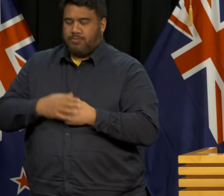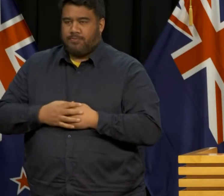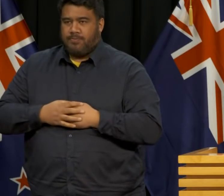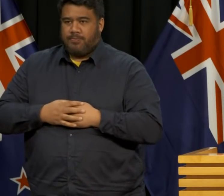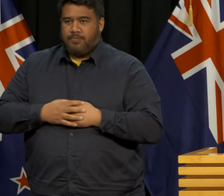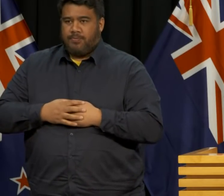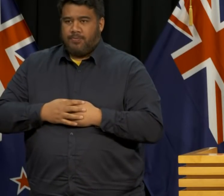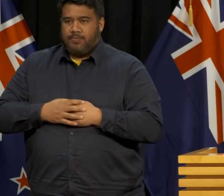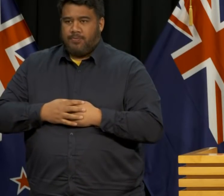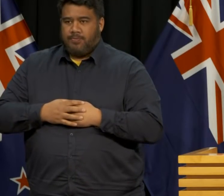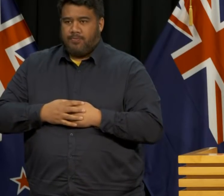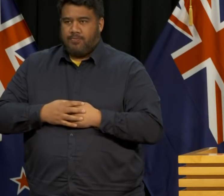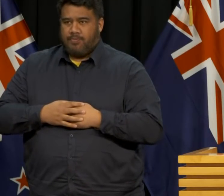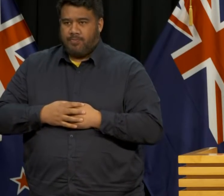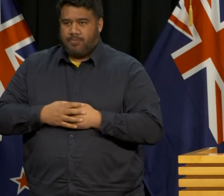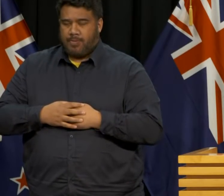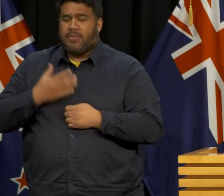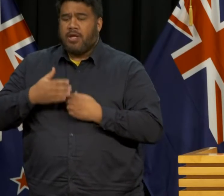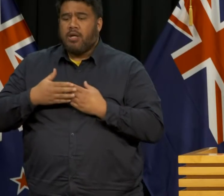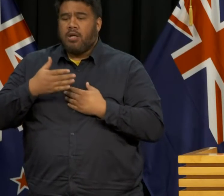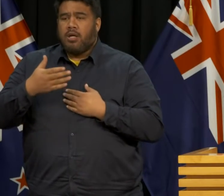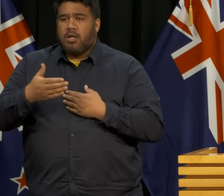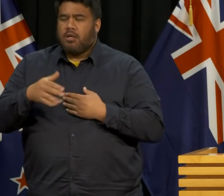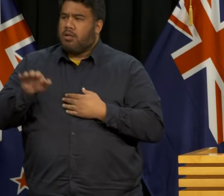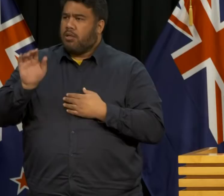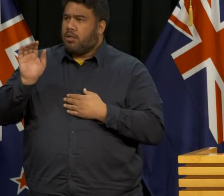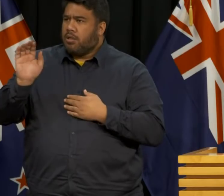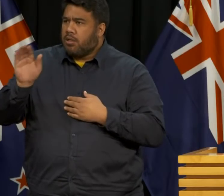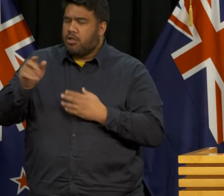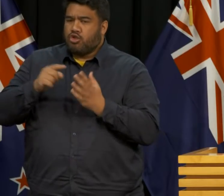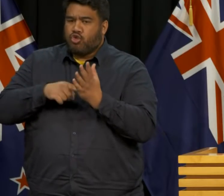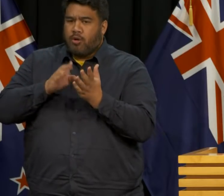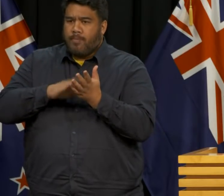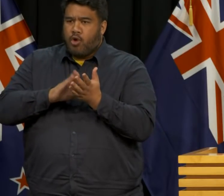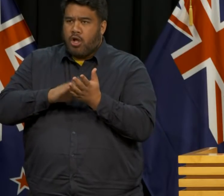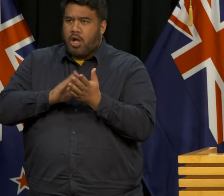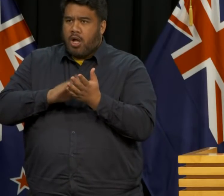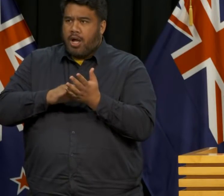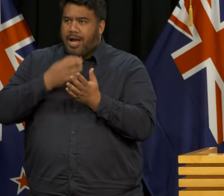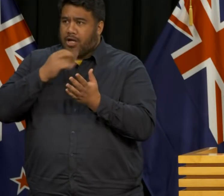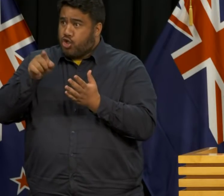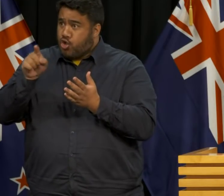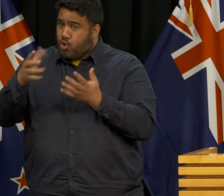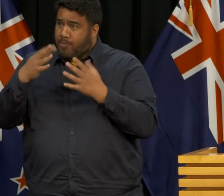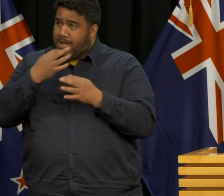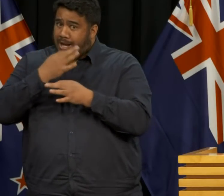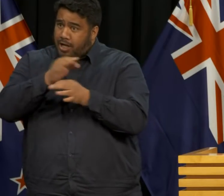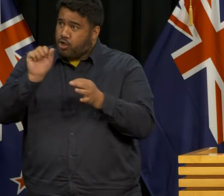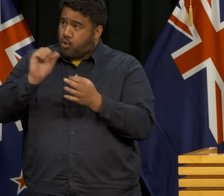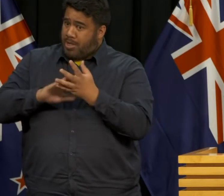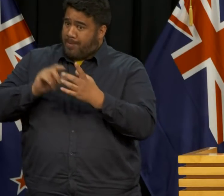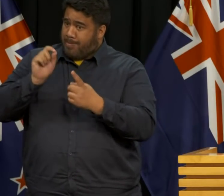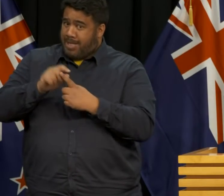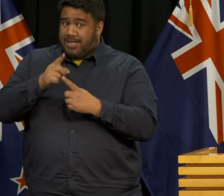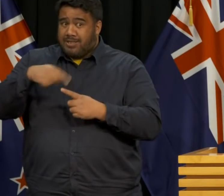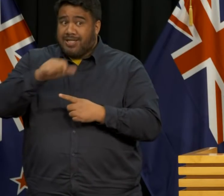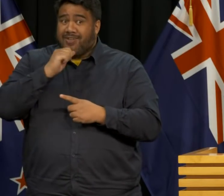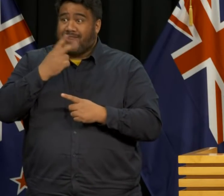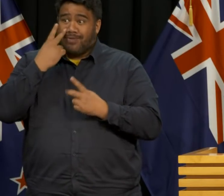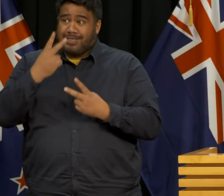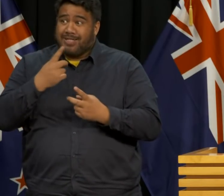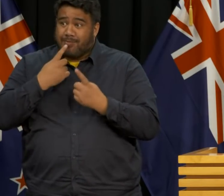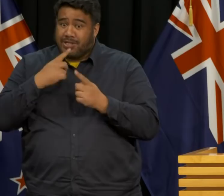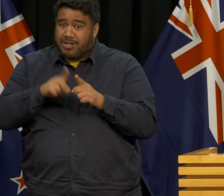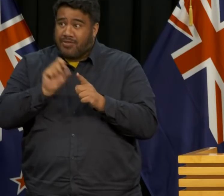basically said no, and that none of his other MPs had been offered this type of information. Was Todd Muller